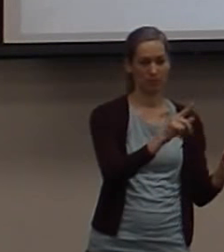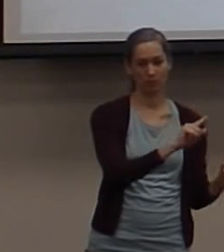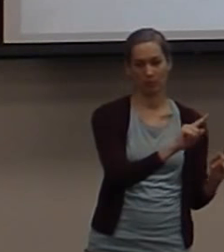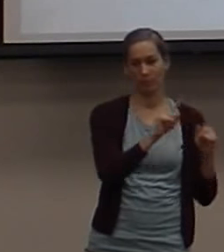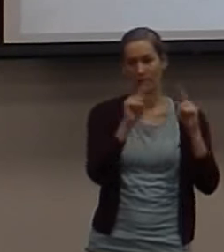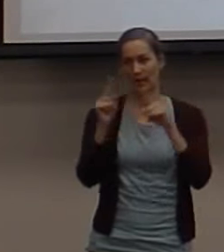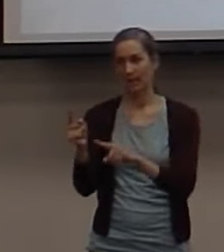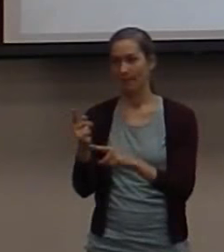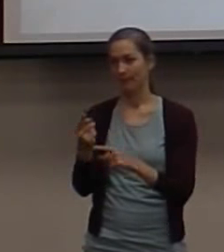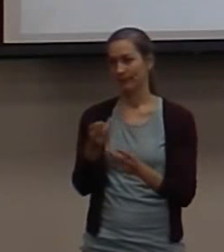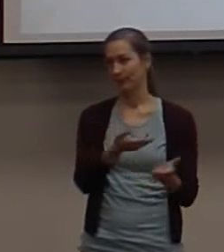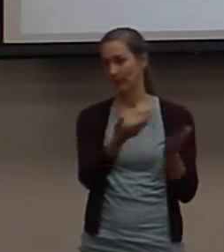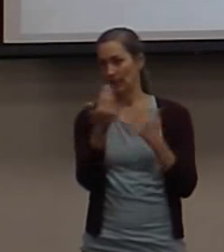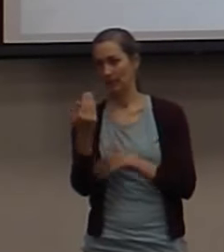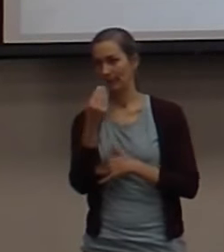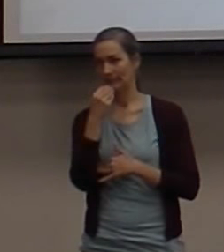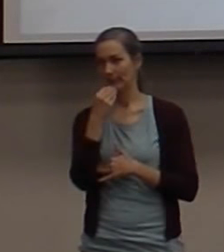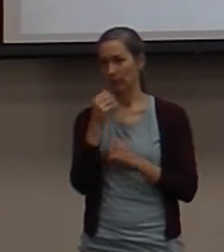meal.